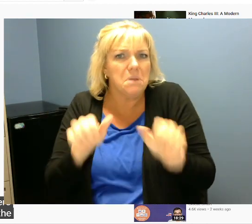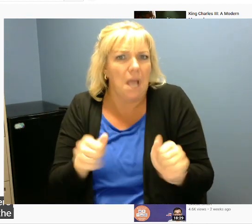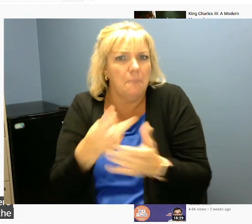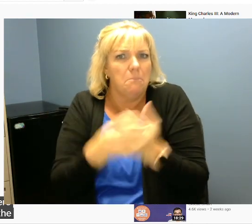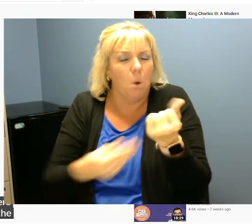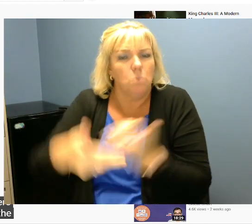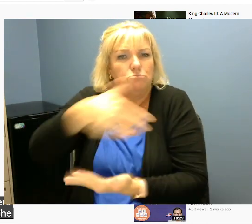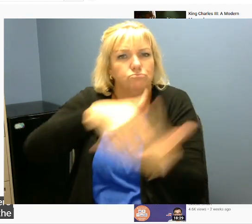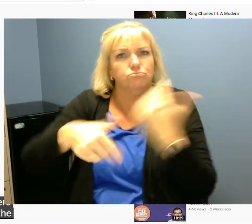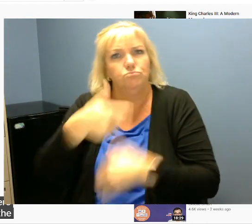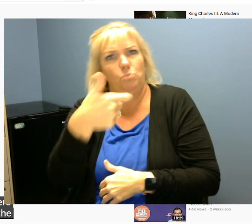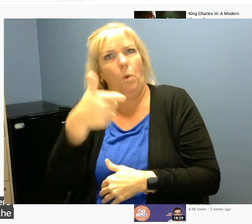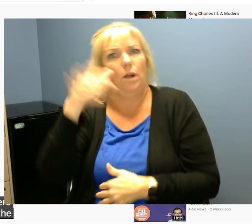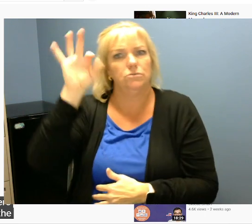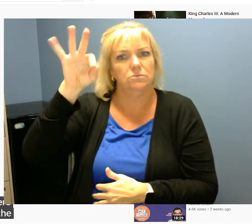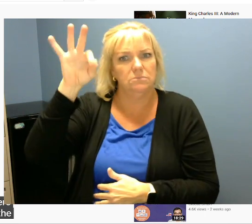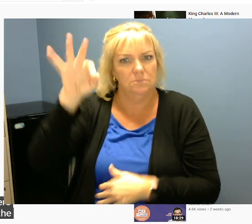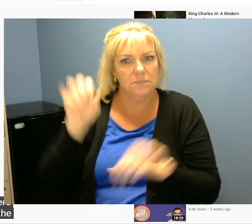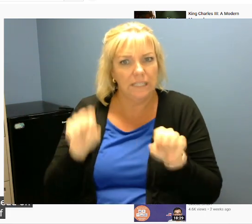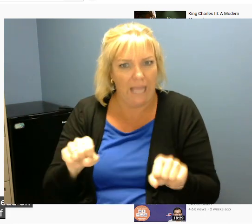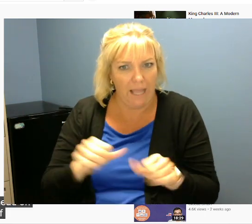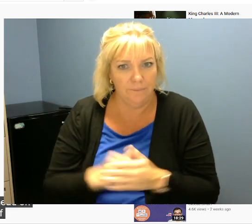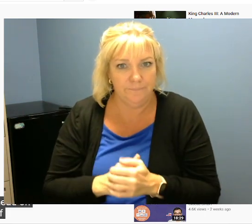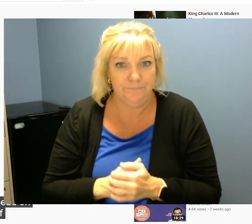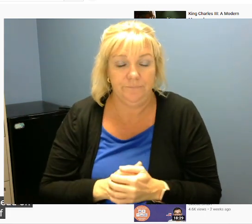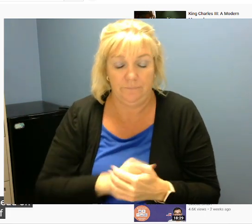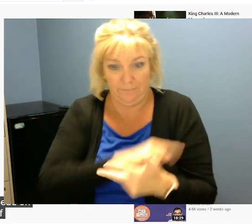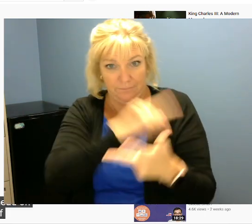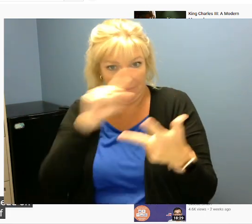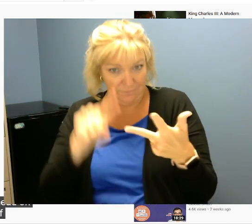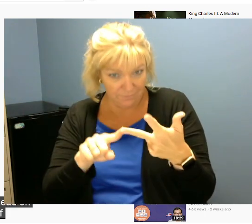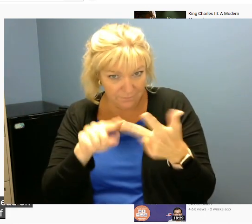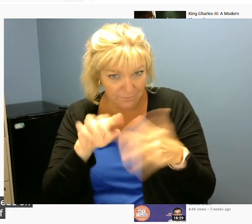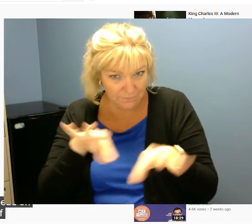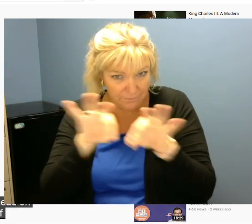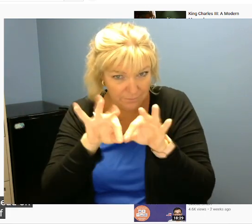third, the consequence of the Great Awakening